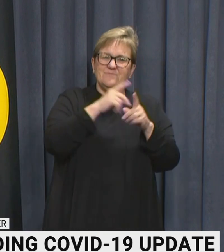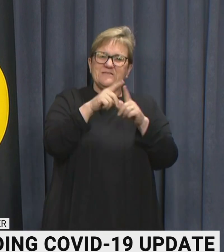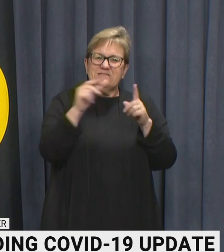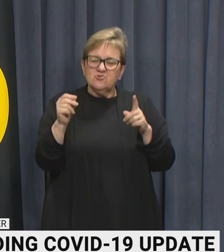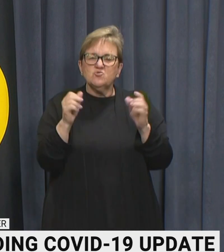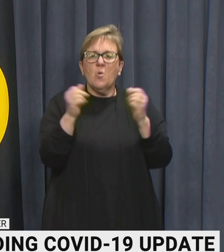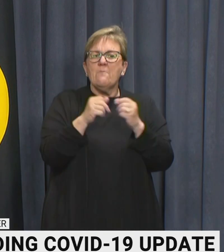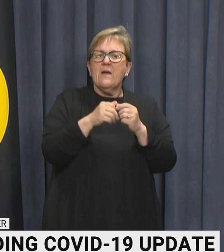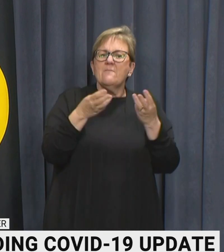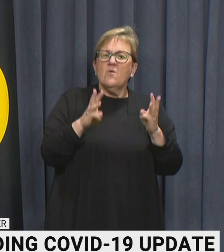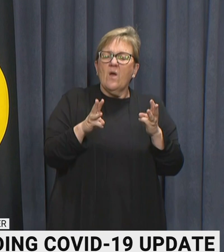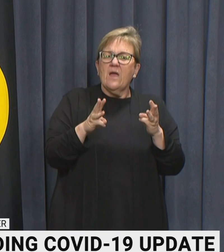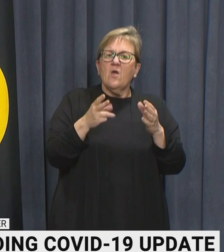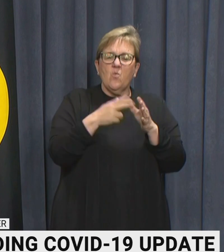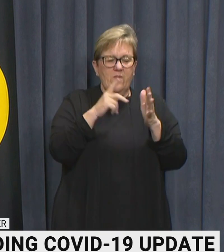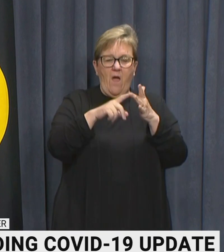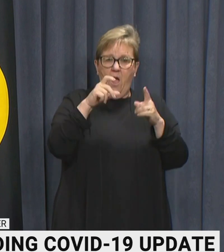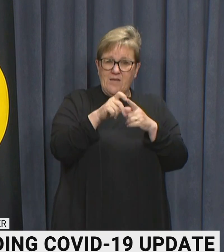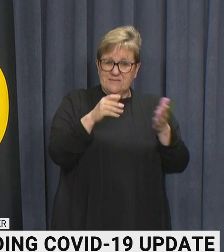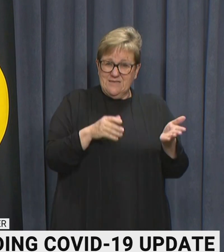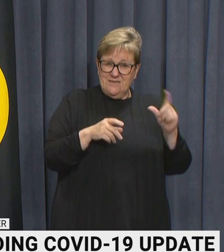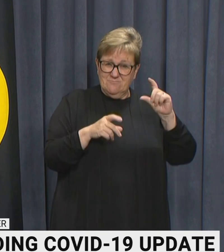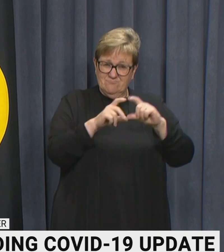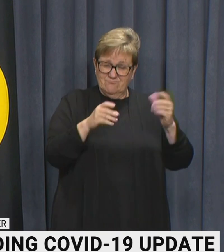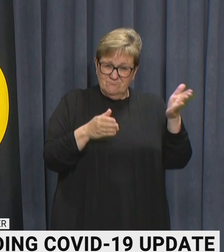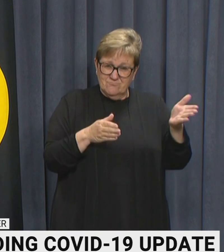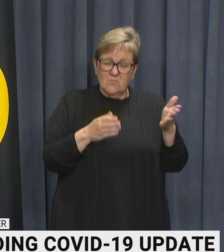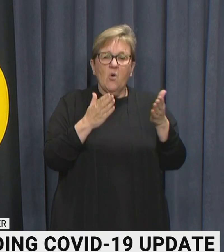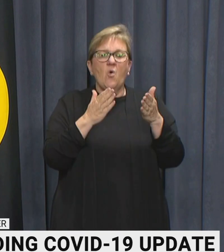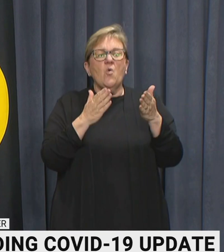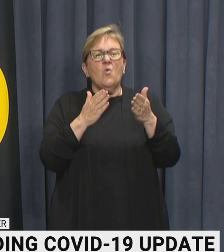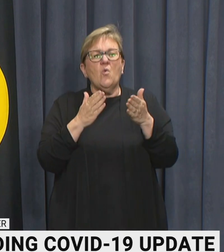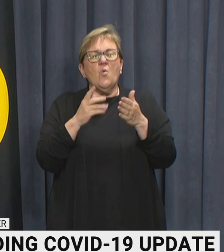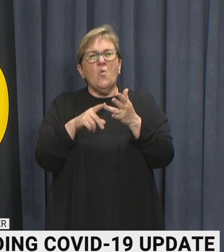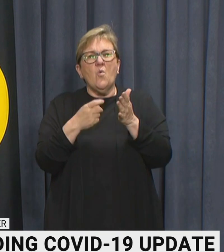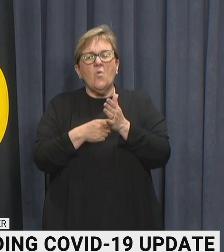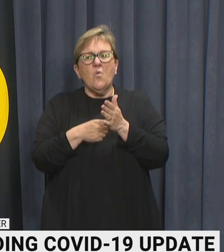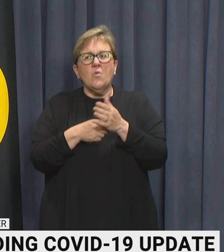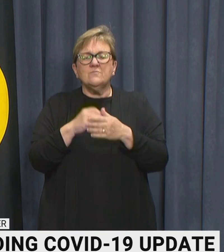or paper-based methods with a form of ID, or through the advantage of